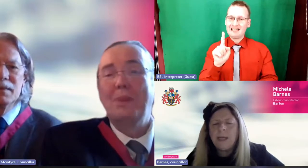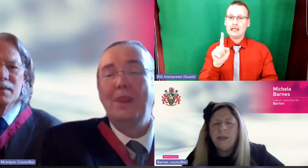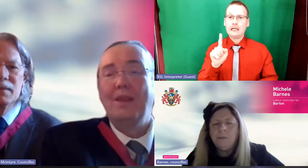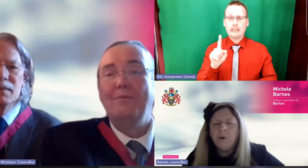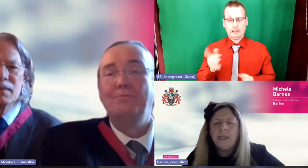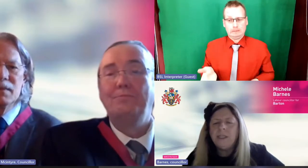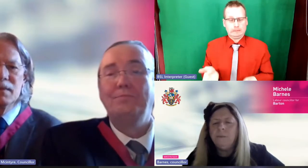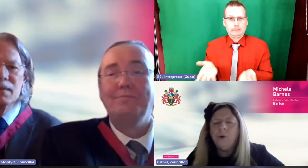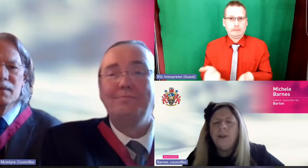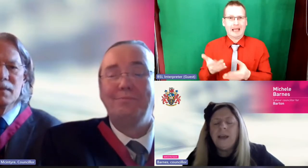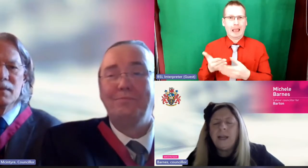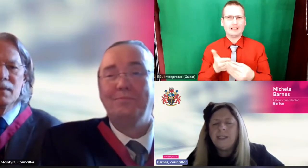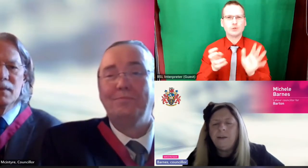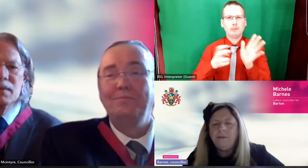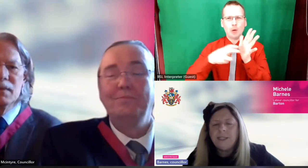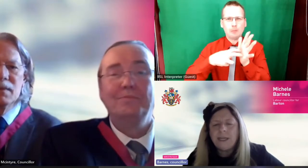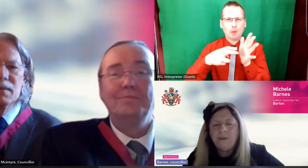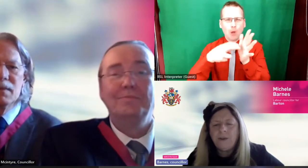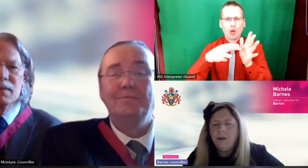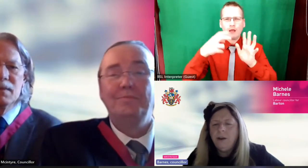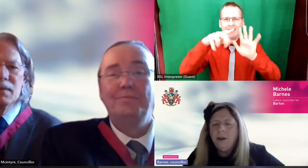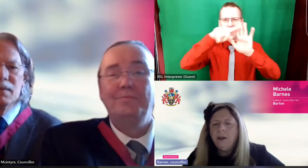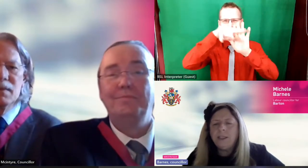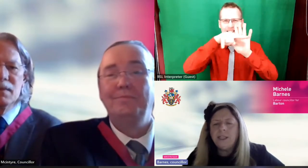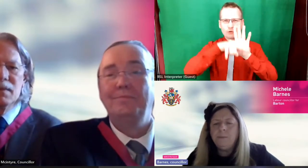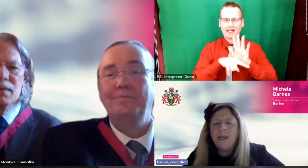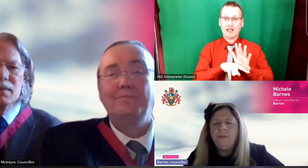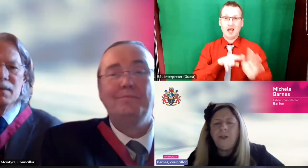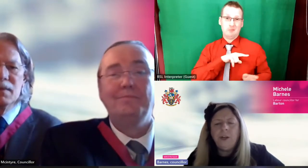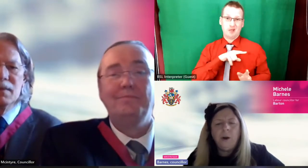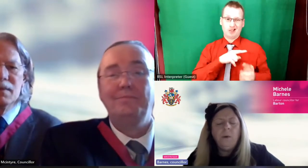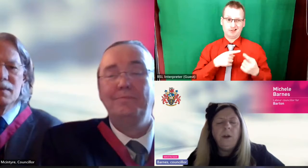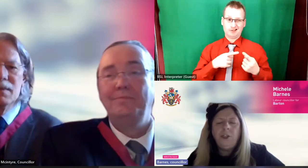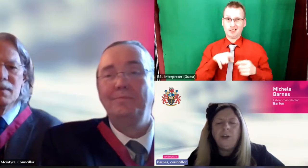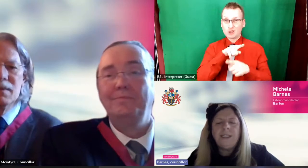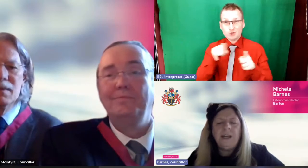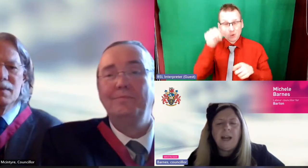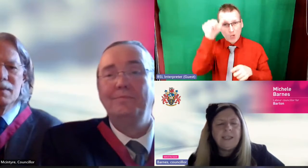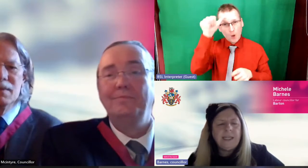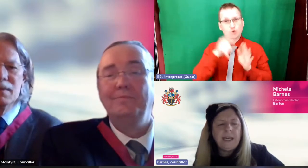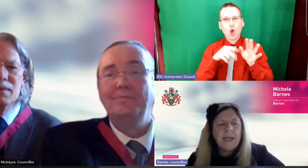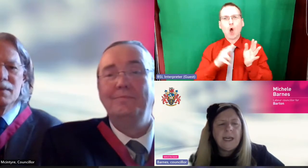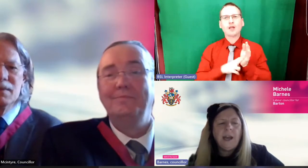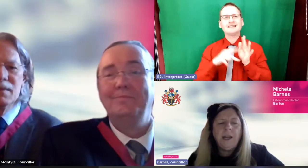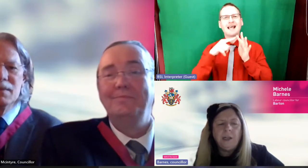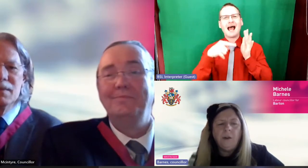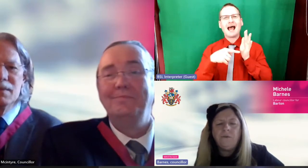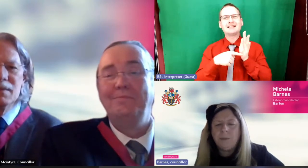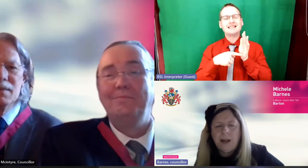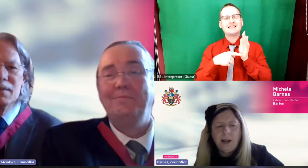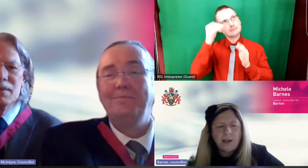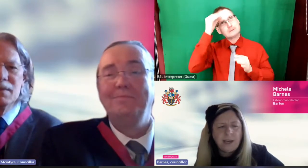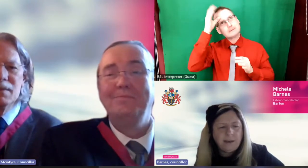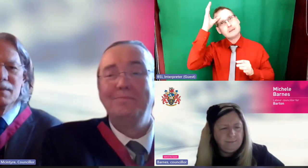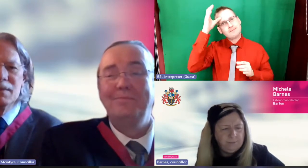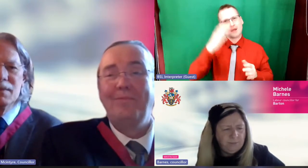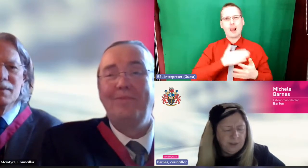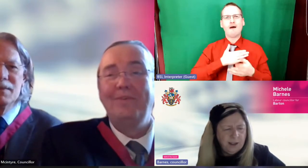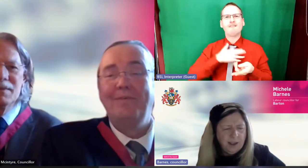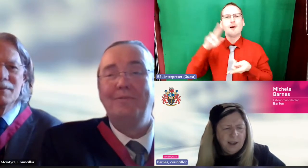in making the bookings and putting the itineraries together. Because as many of you know, John is an IT geek and he loves a